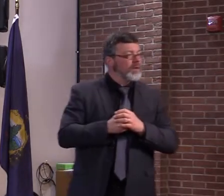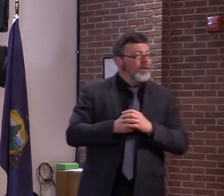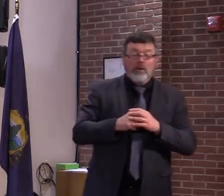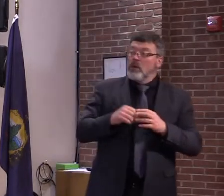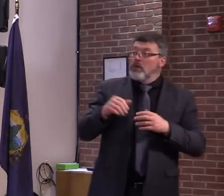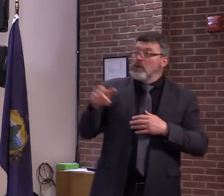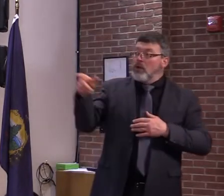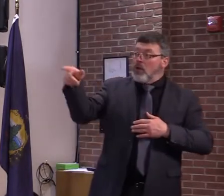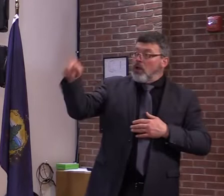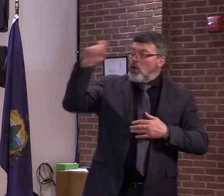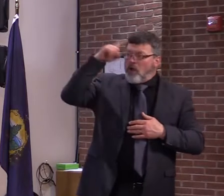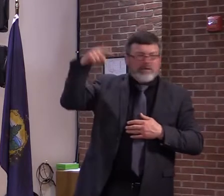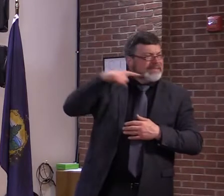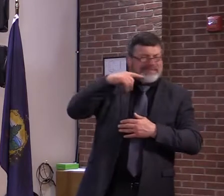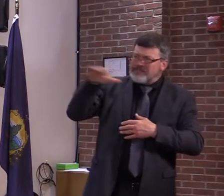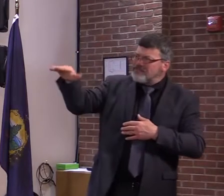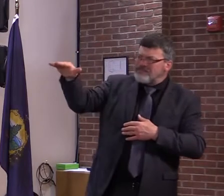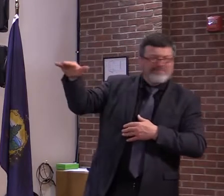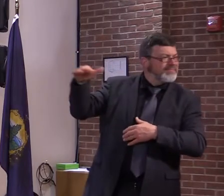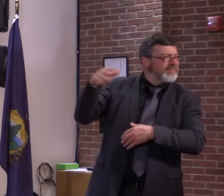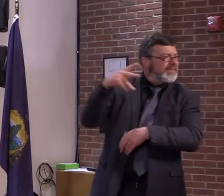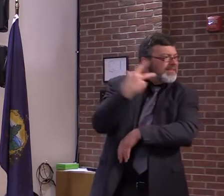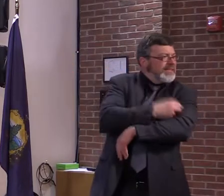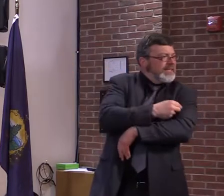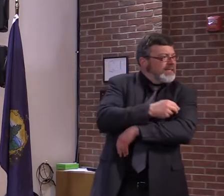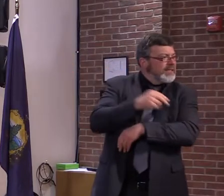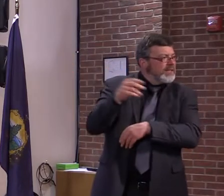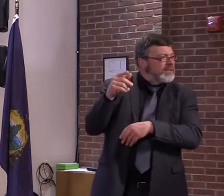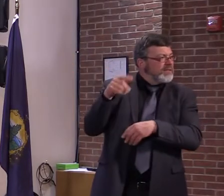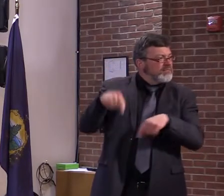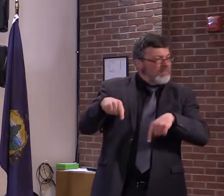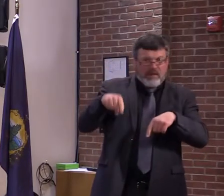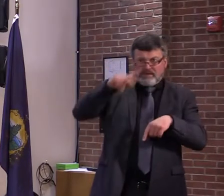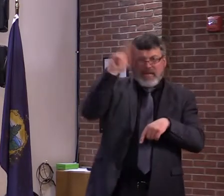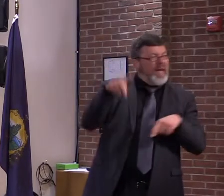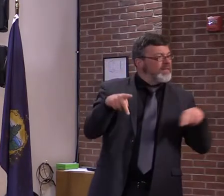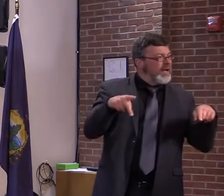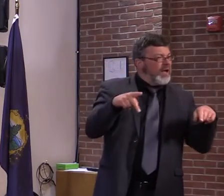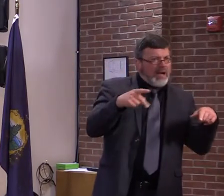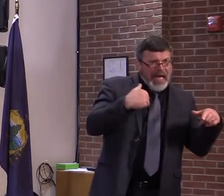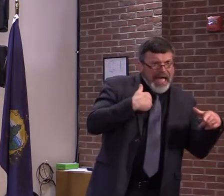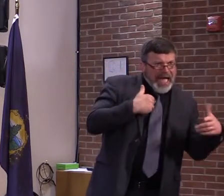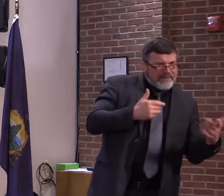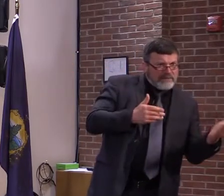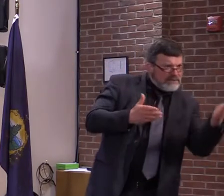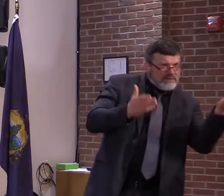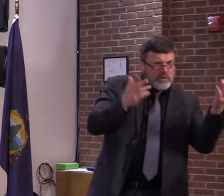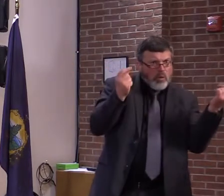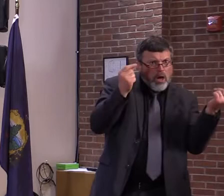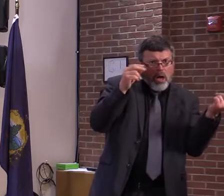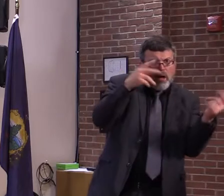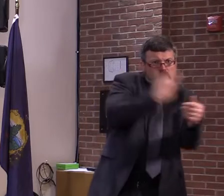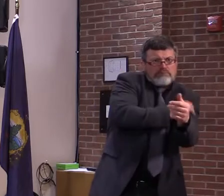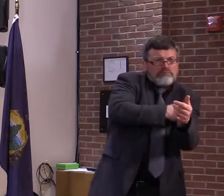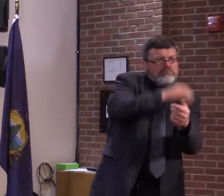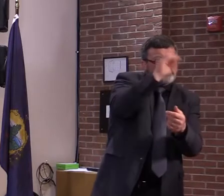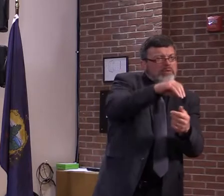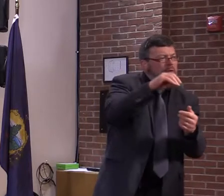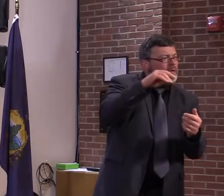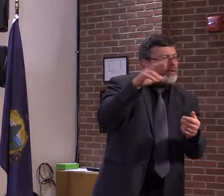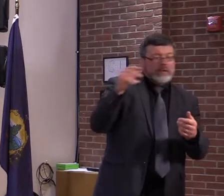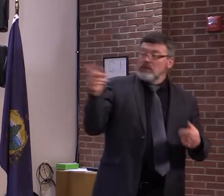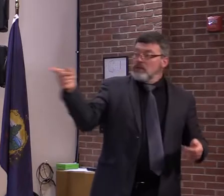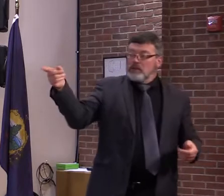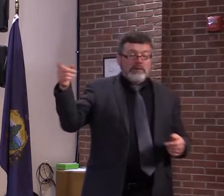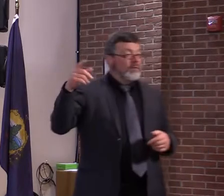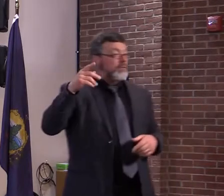in Philadelphia, are they the same as Vermont? I mean, do they have That's a great question. You know, Pennsylvania in general, the vaccination